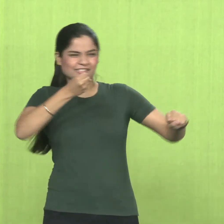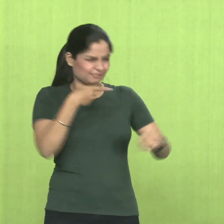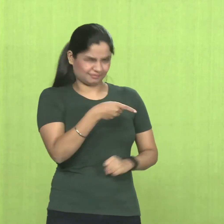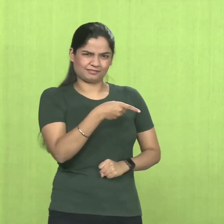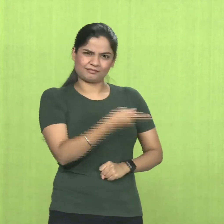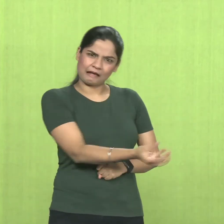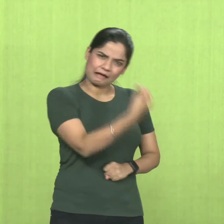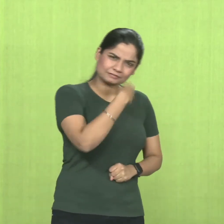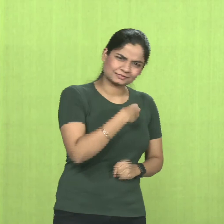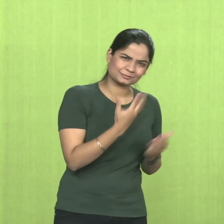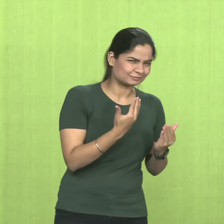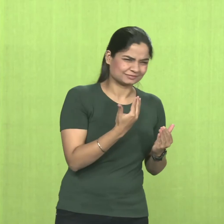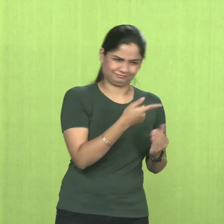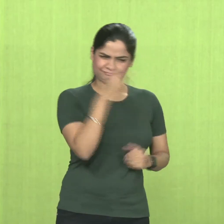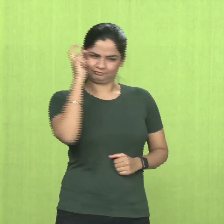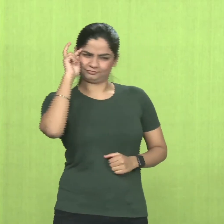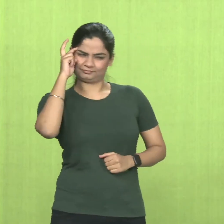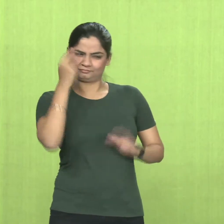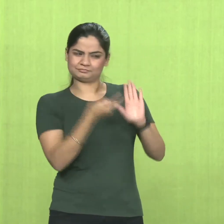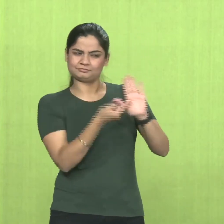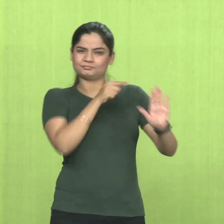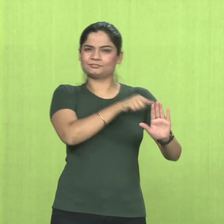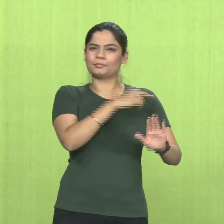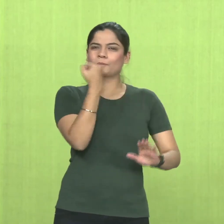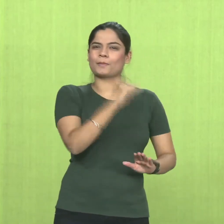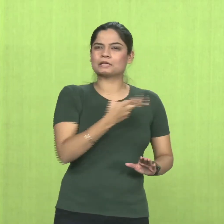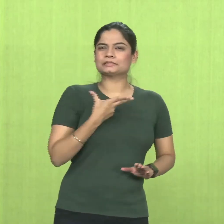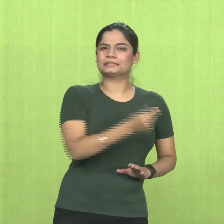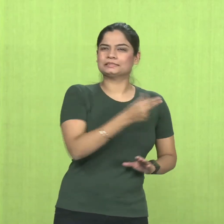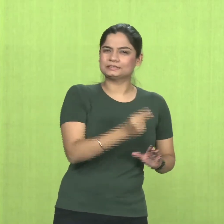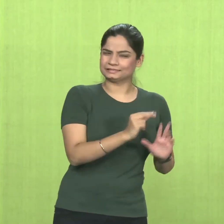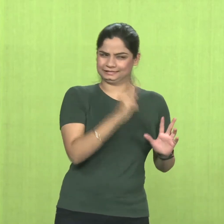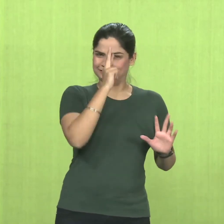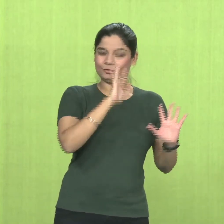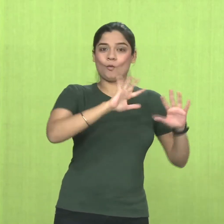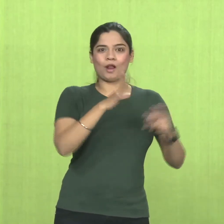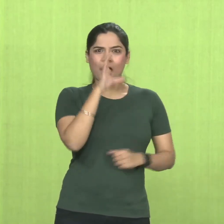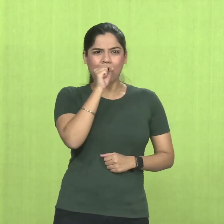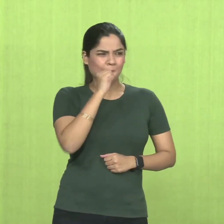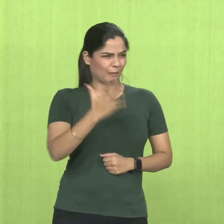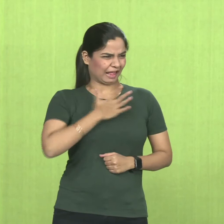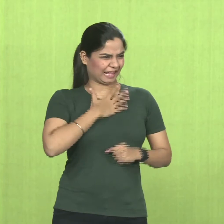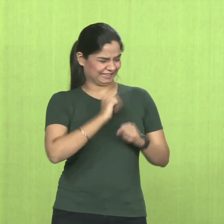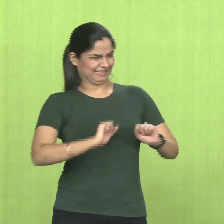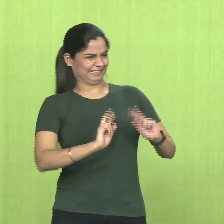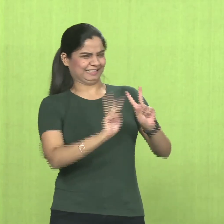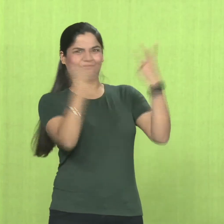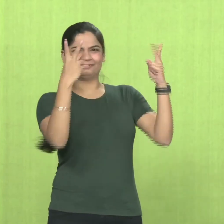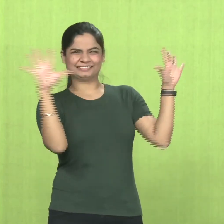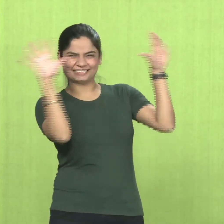fine. Sometimes the apple is too red. We can see that maybe it has been injected. Or mango is too green. That means that it's still